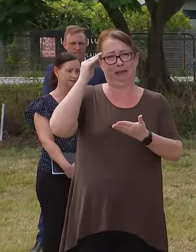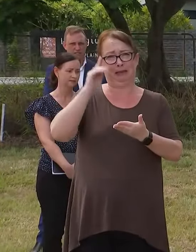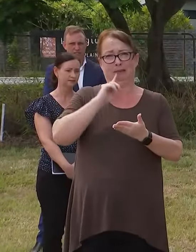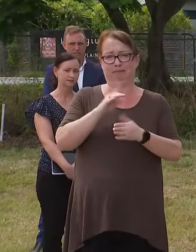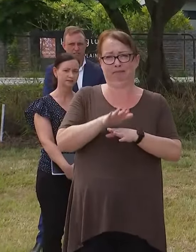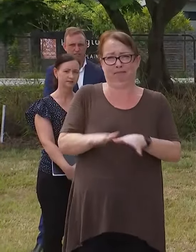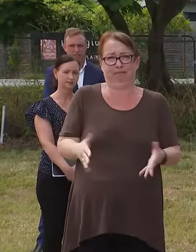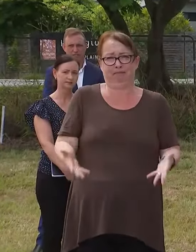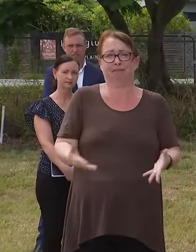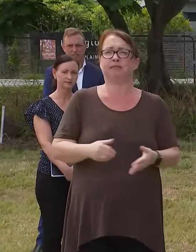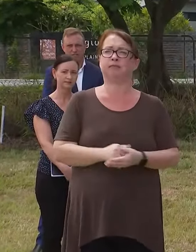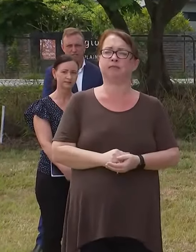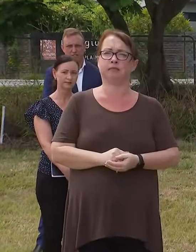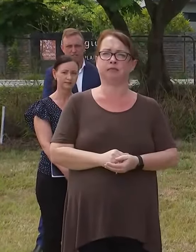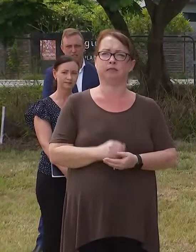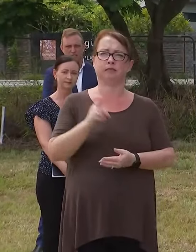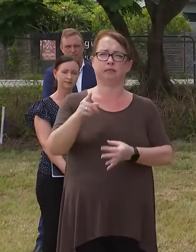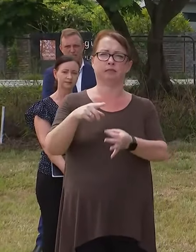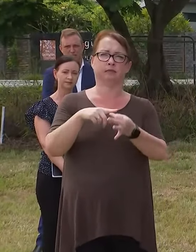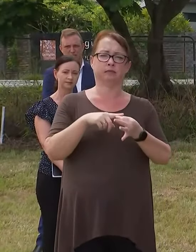But